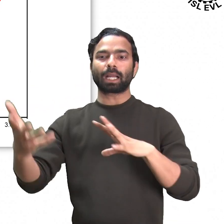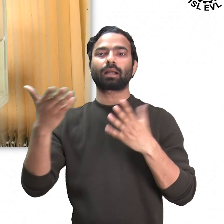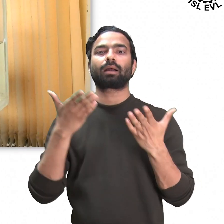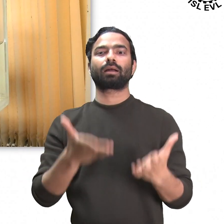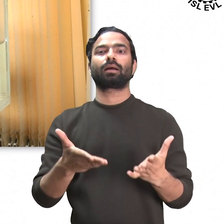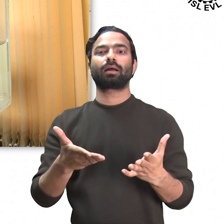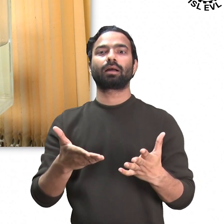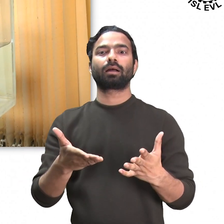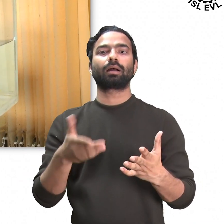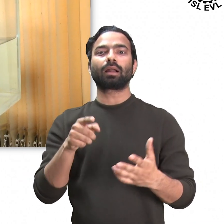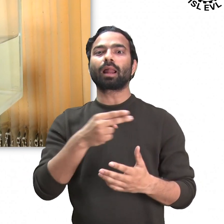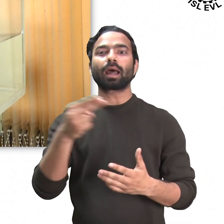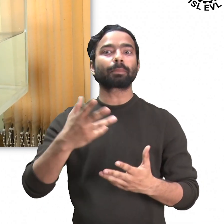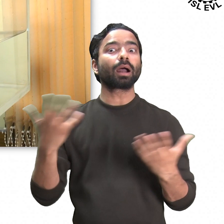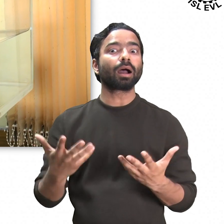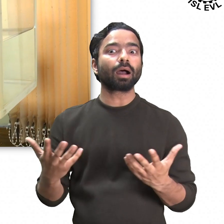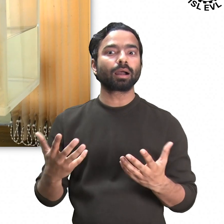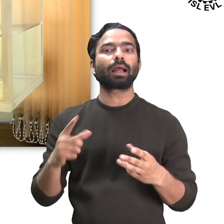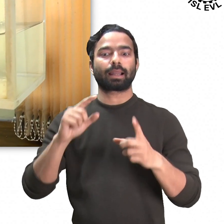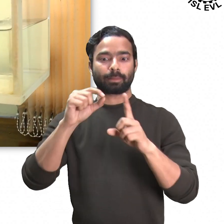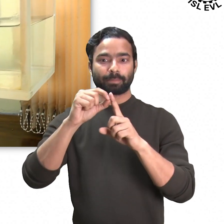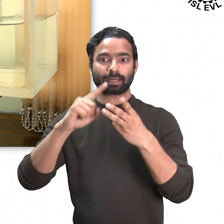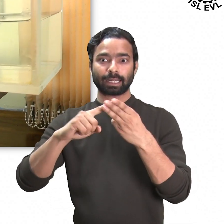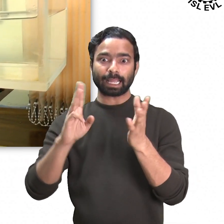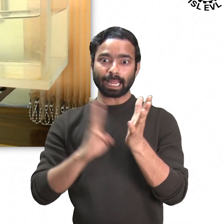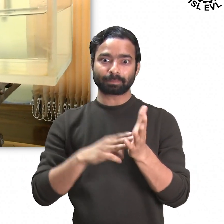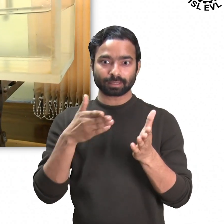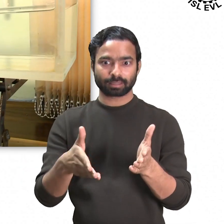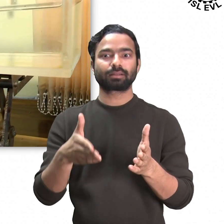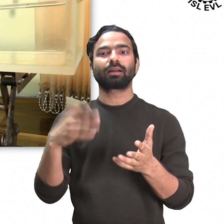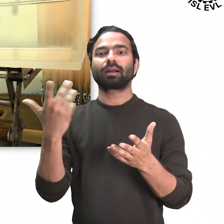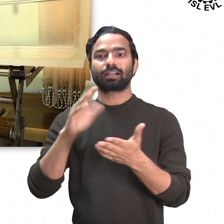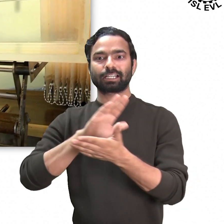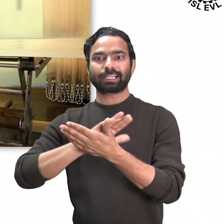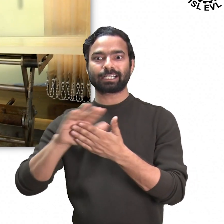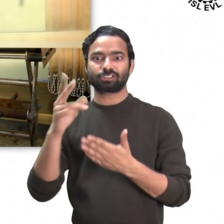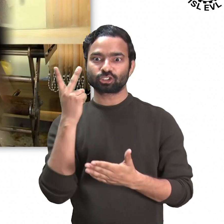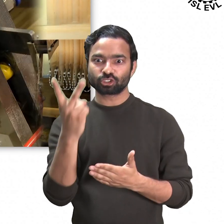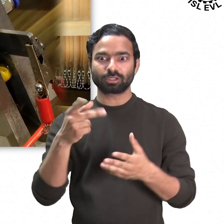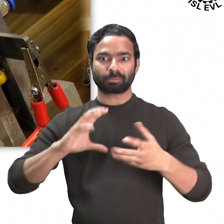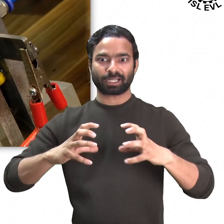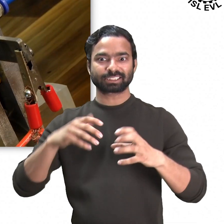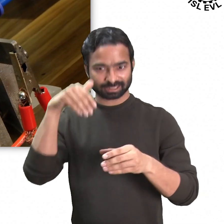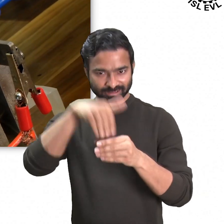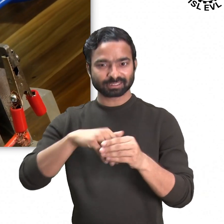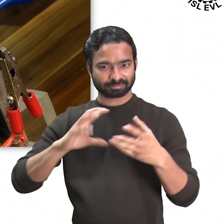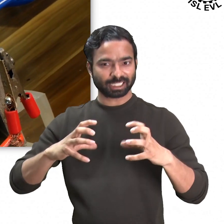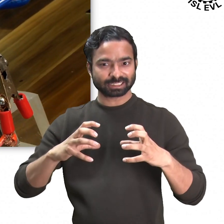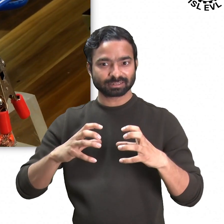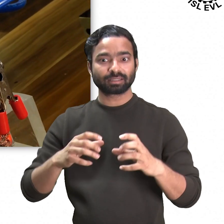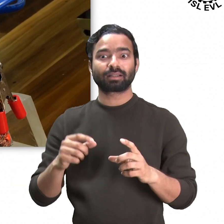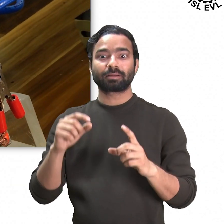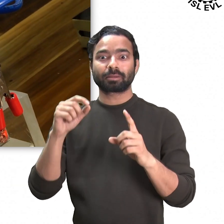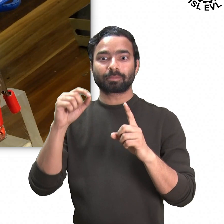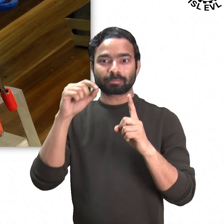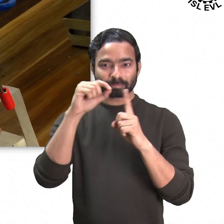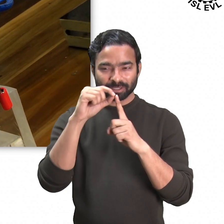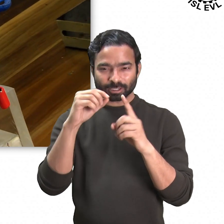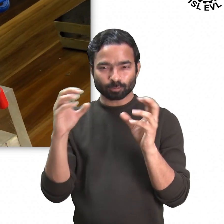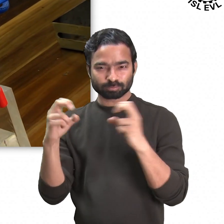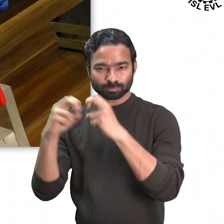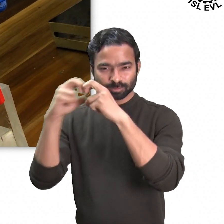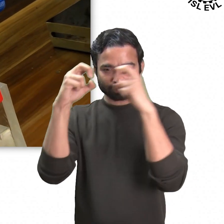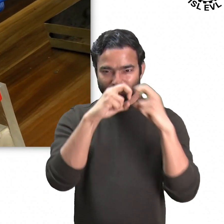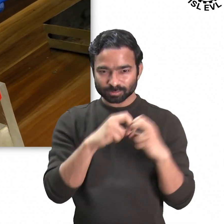generator. In the next set of experiments, we are going to demonstrate the generation of hydrogen and oxygen gas through